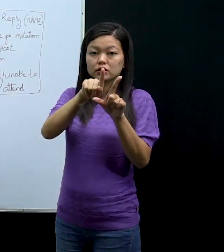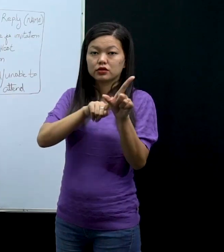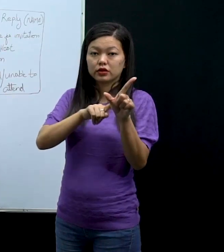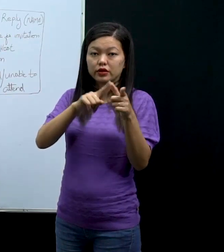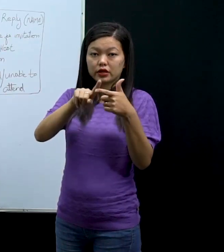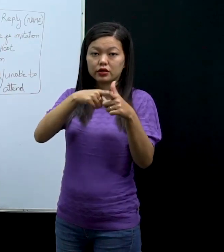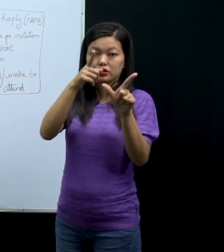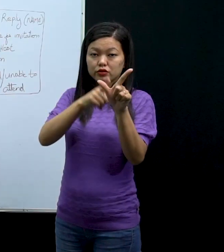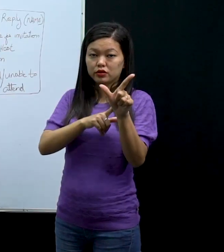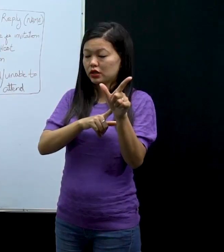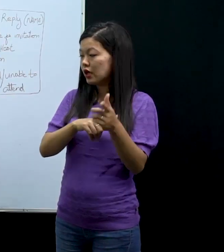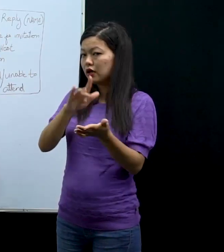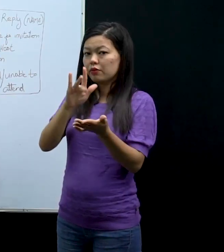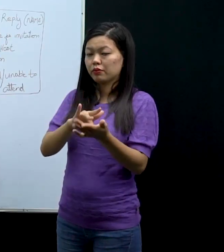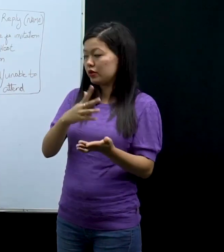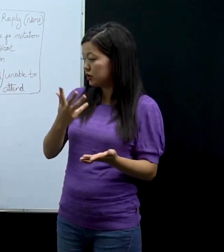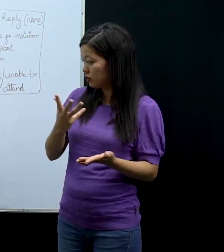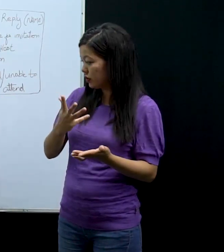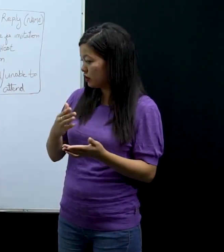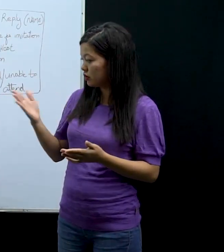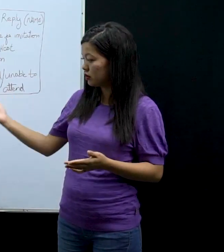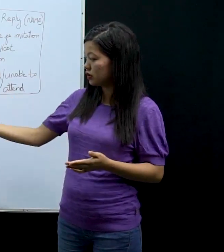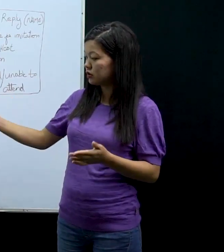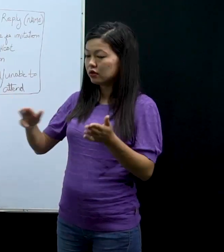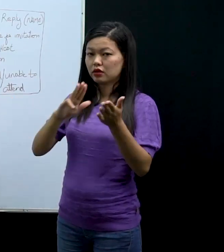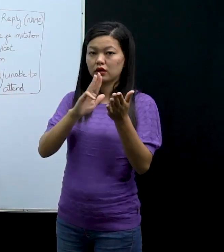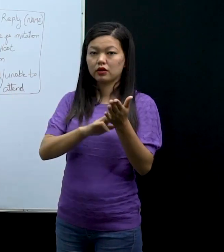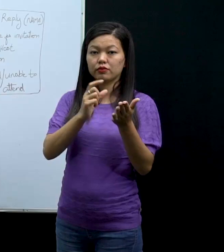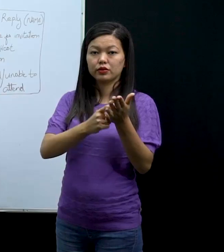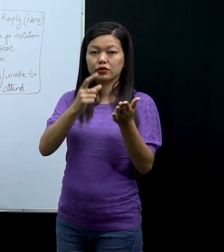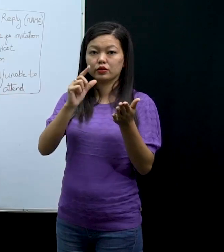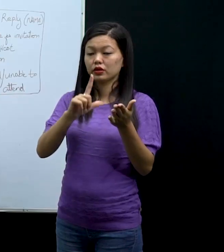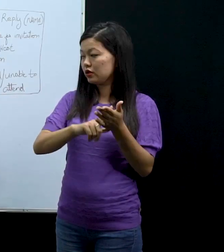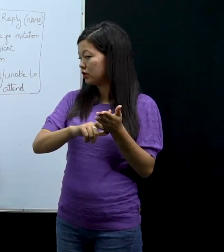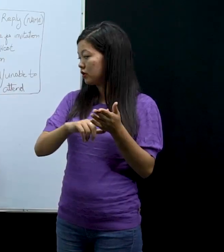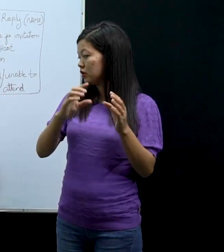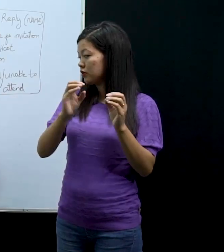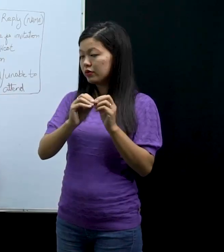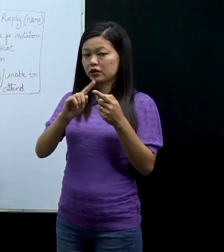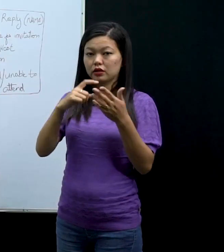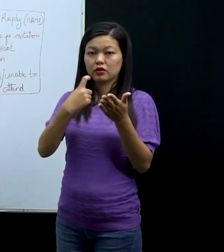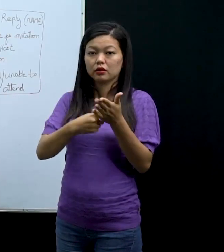7 p.m. Please make sure that you mention the time very clearly, because if your friends